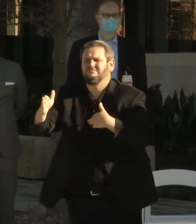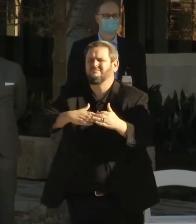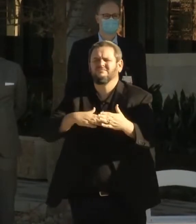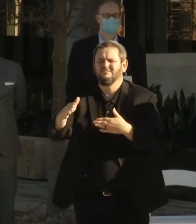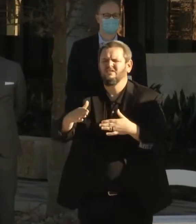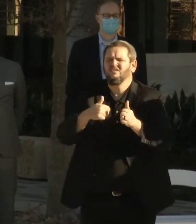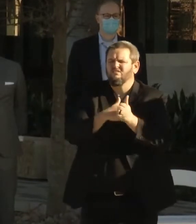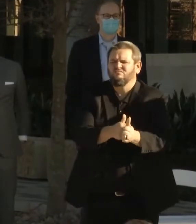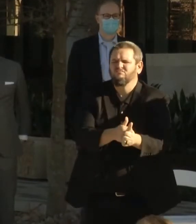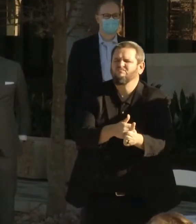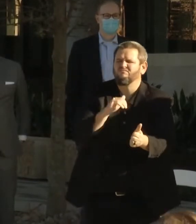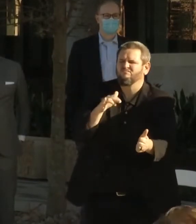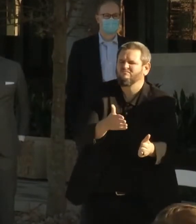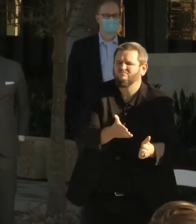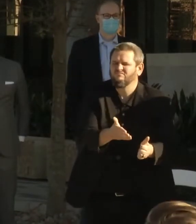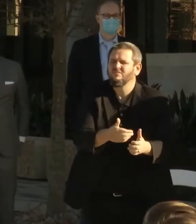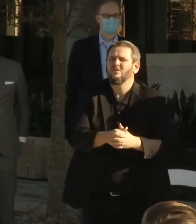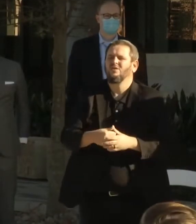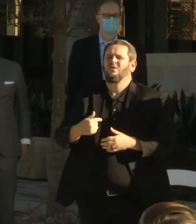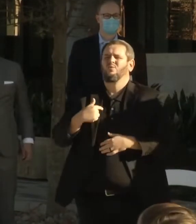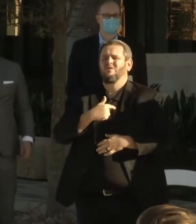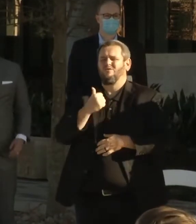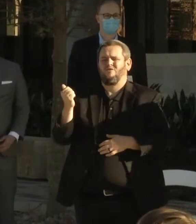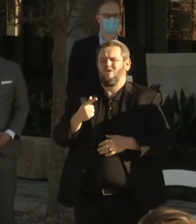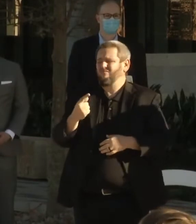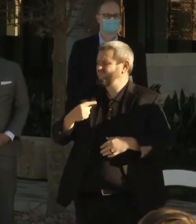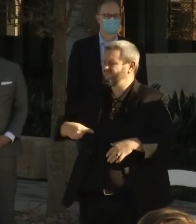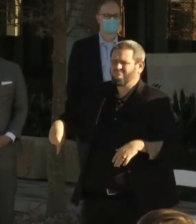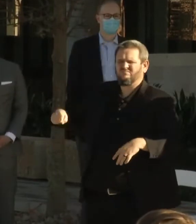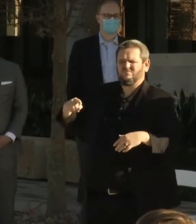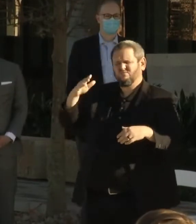our duty to do that. We should do it because it's the right thing to do.